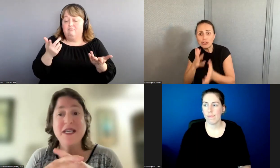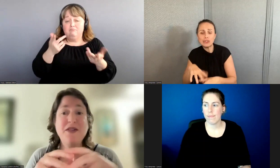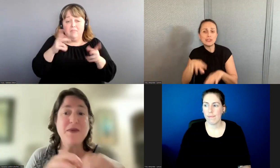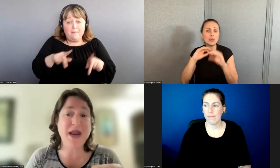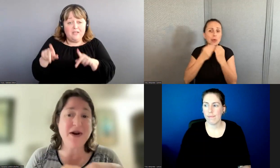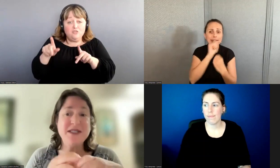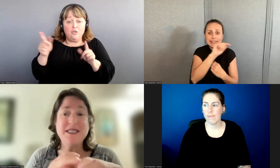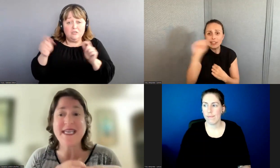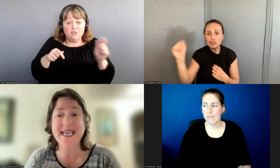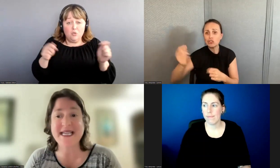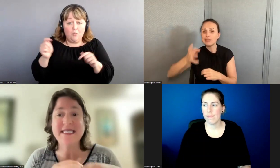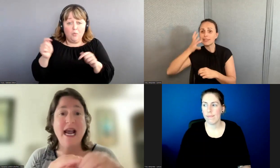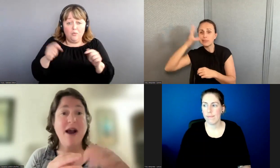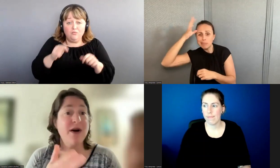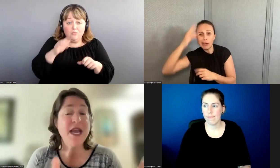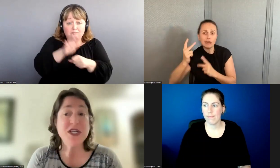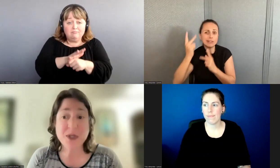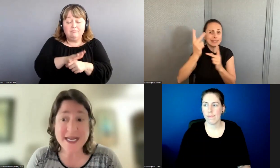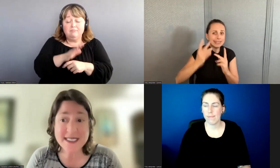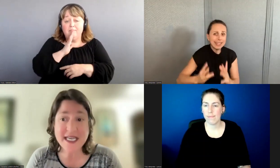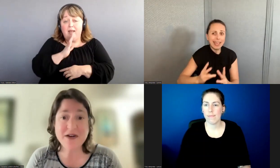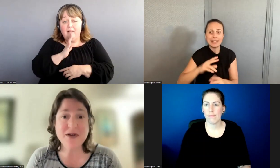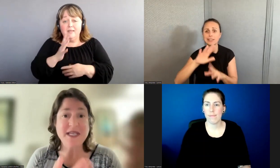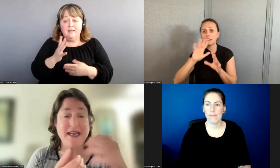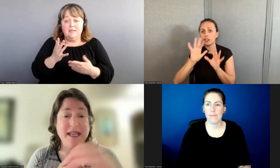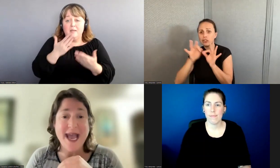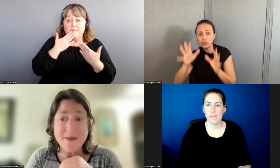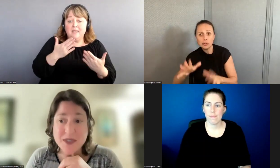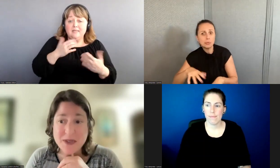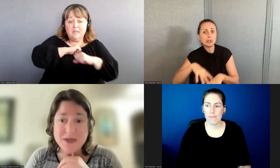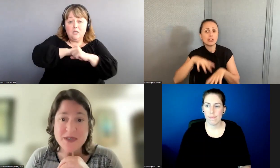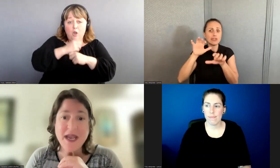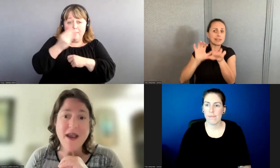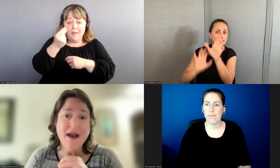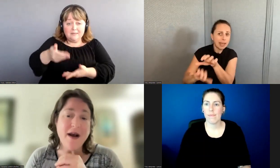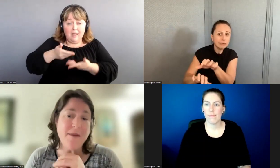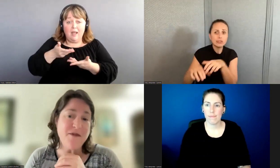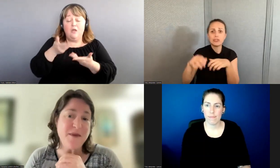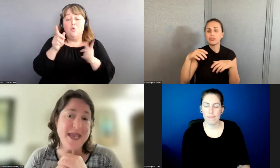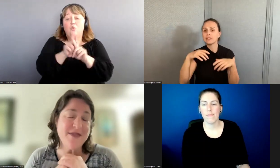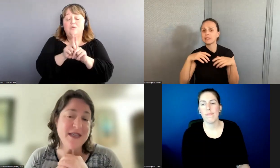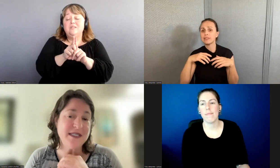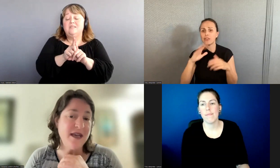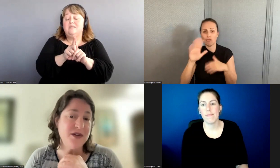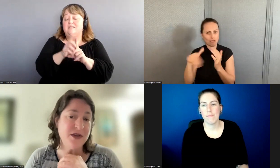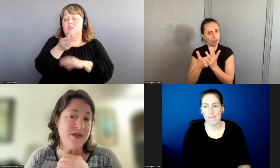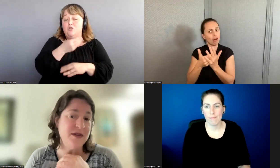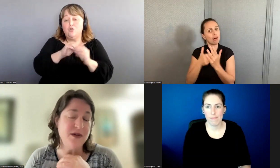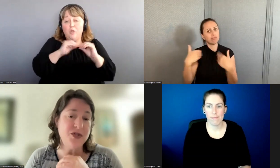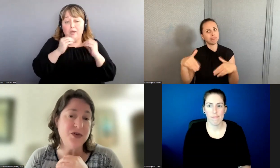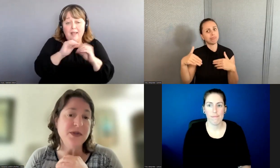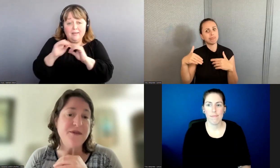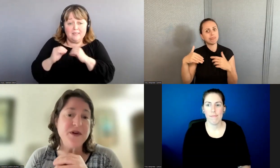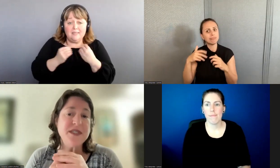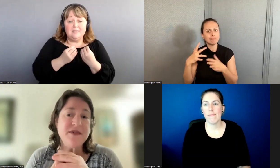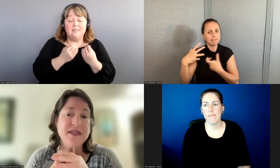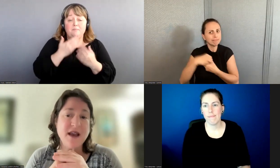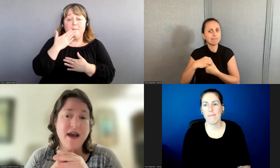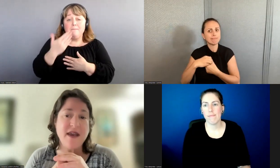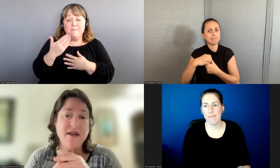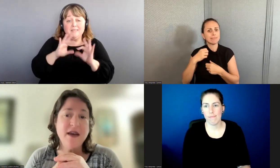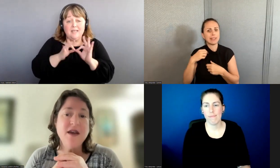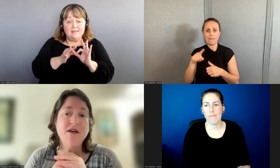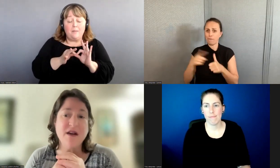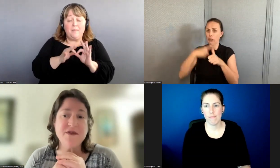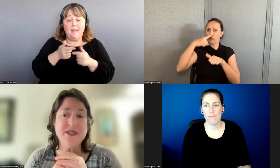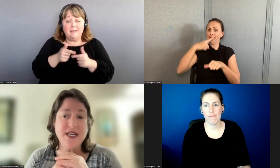organizations, the parents, the guests, our translators and captioners, for making this a truly first of its